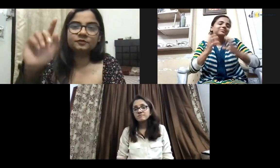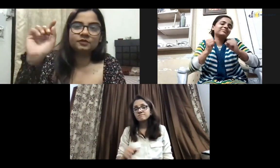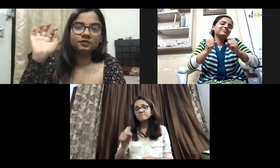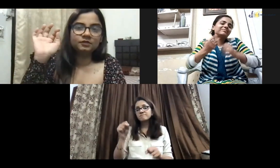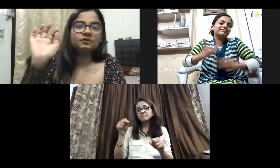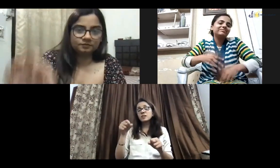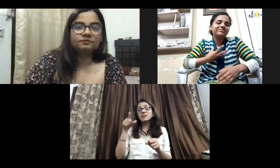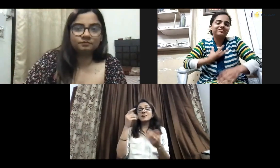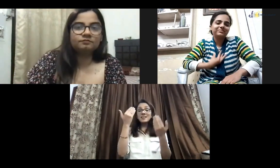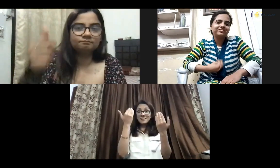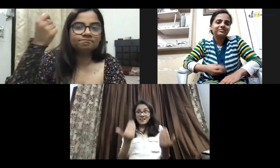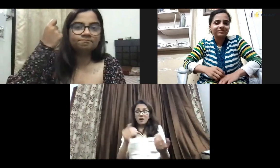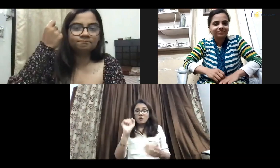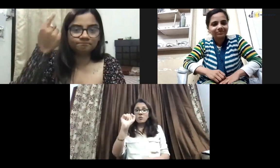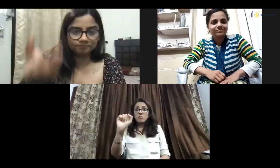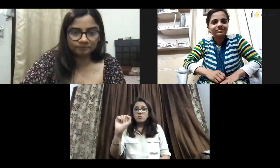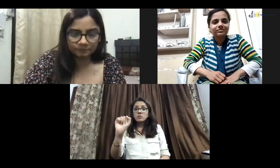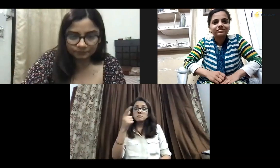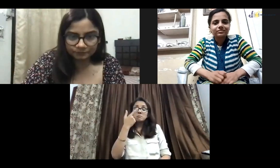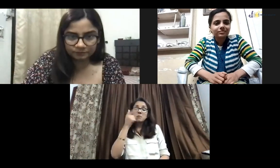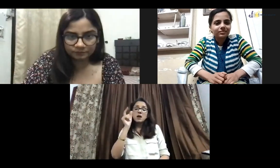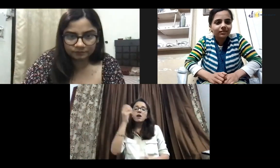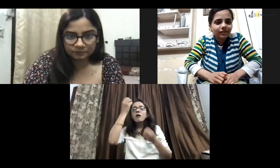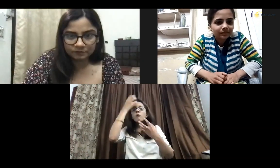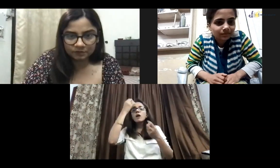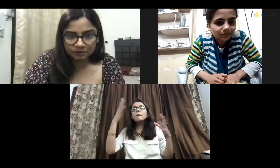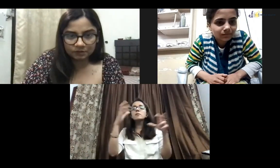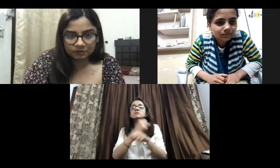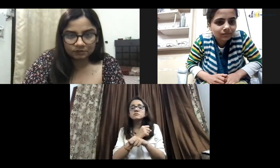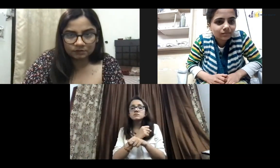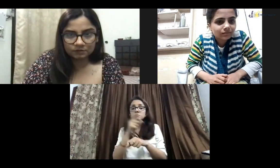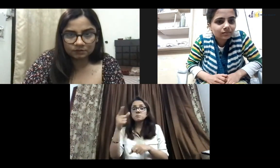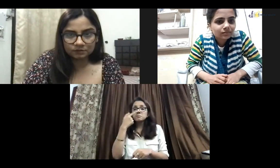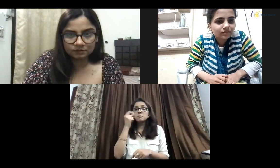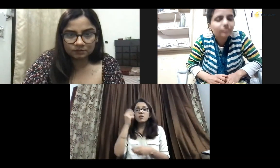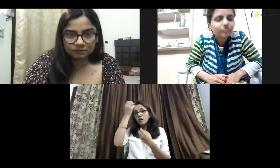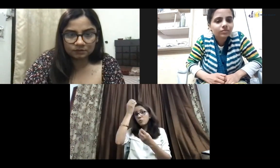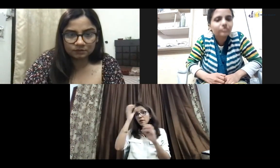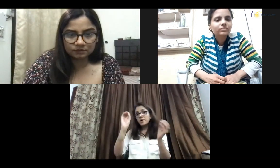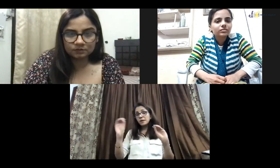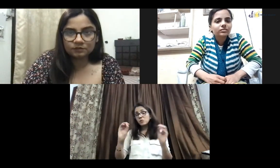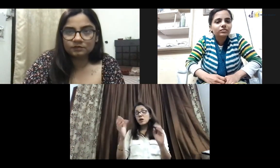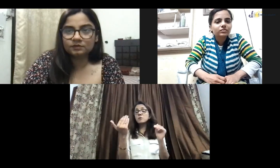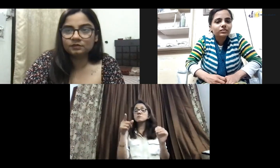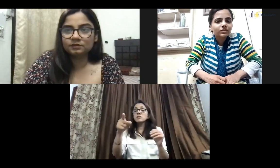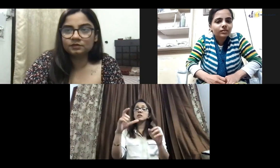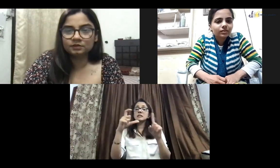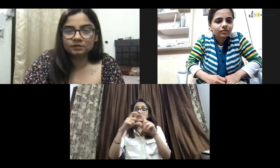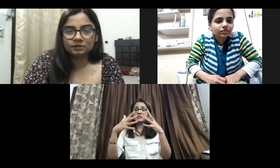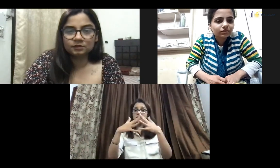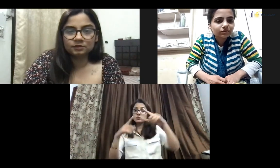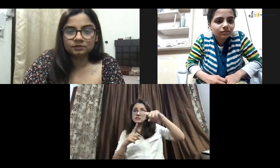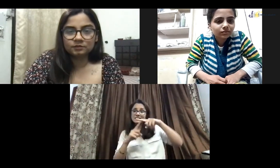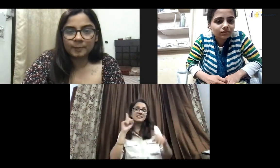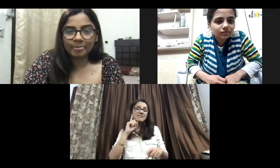They are the bad company, and you're not supposed to hang around. So I think your parents are not